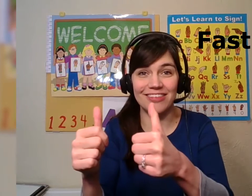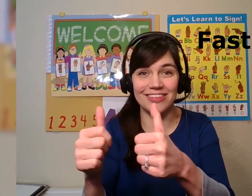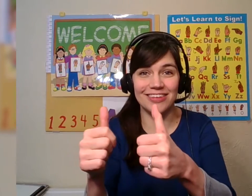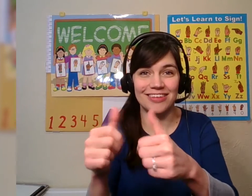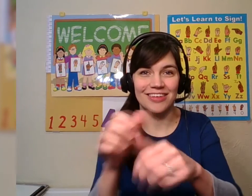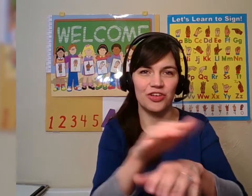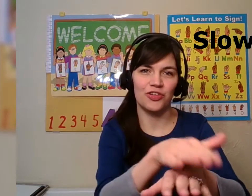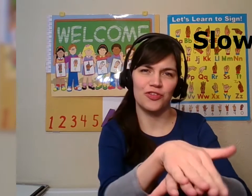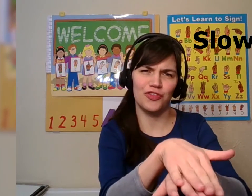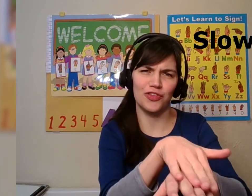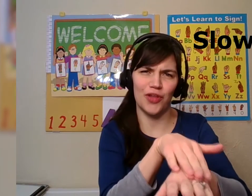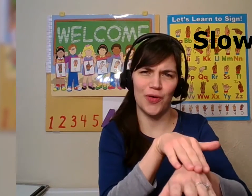Fast, slow.